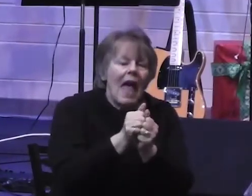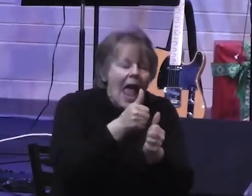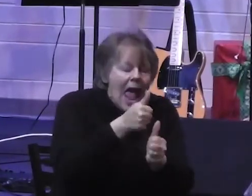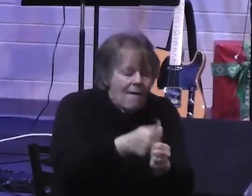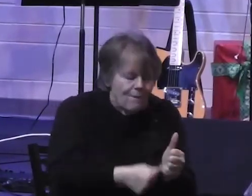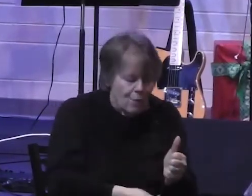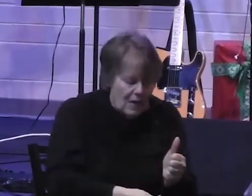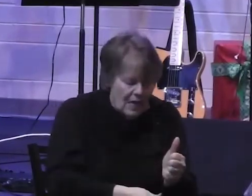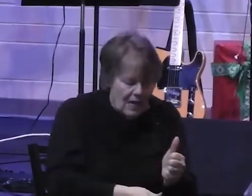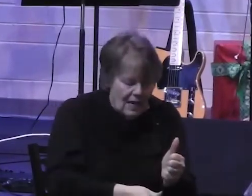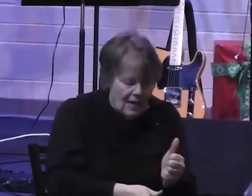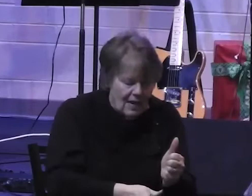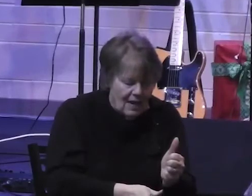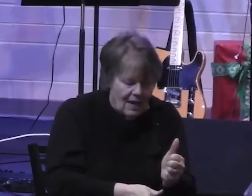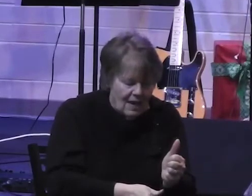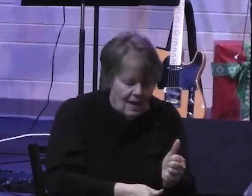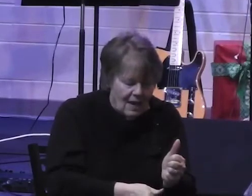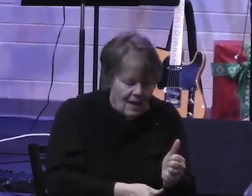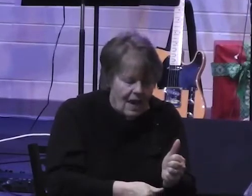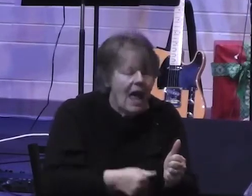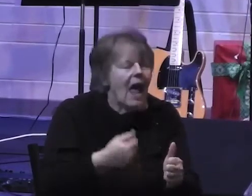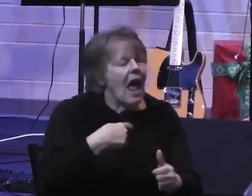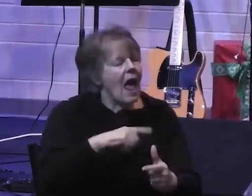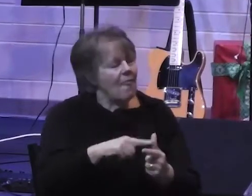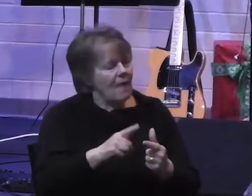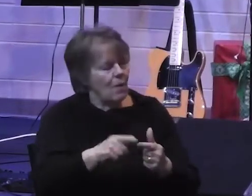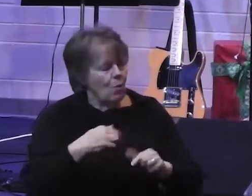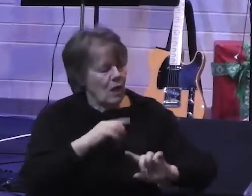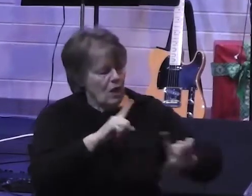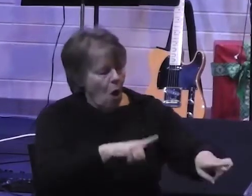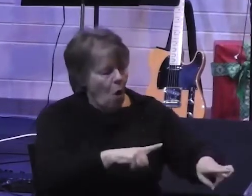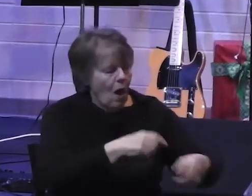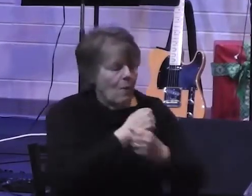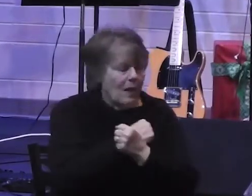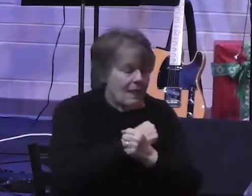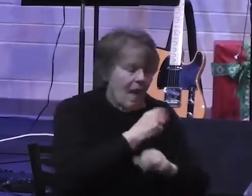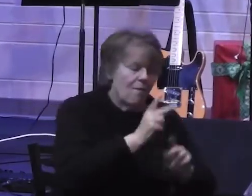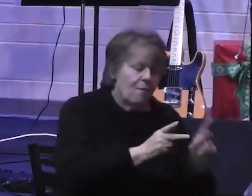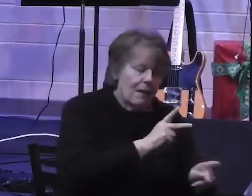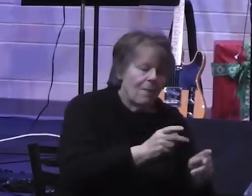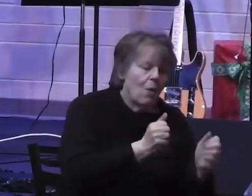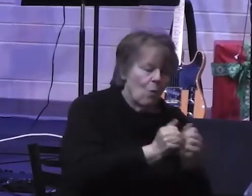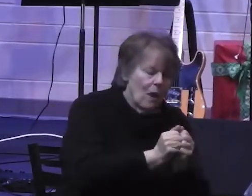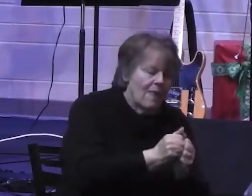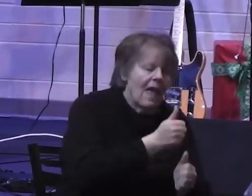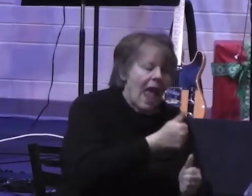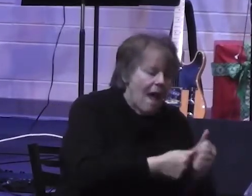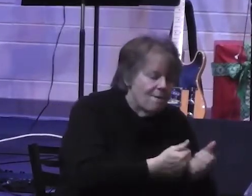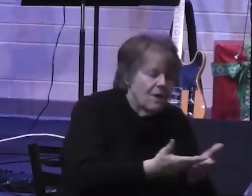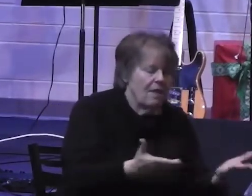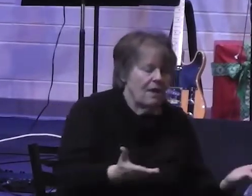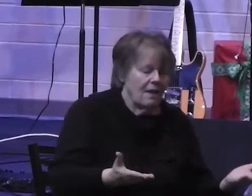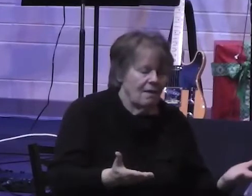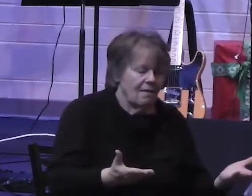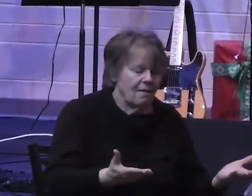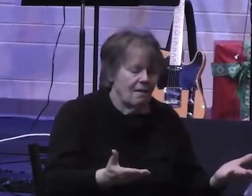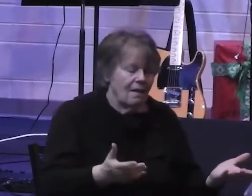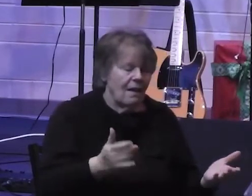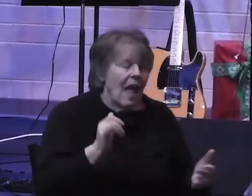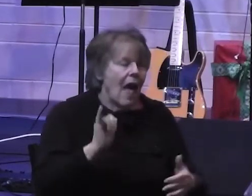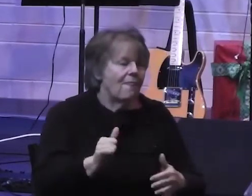we then go and love people with everything as well. And that is something that